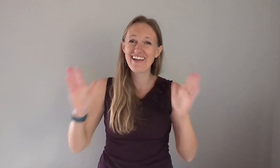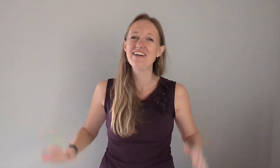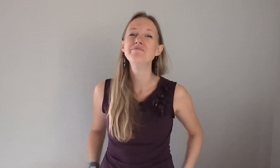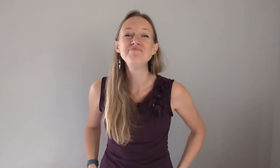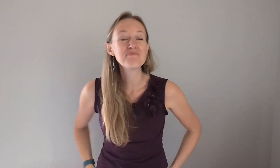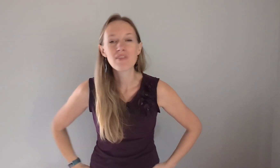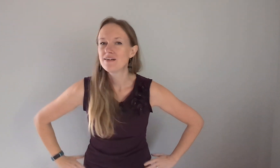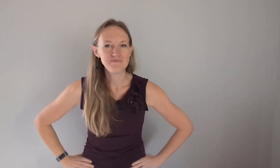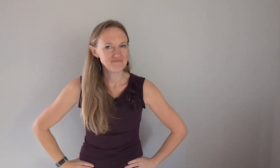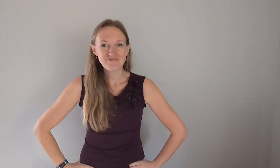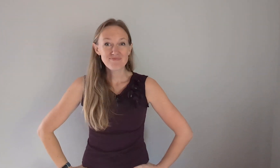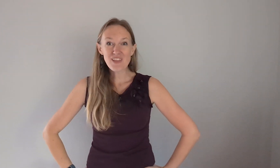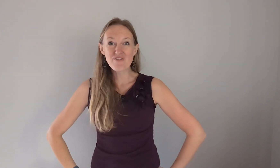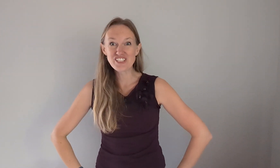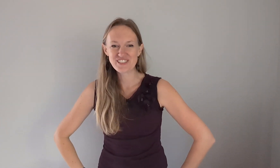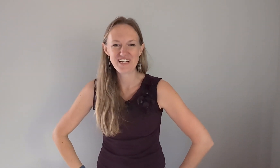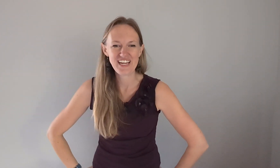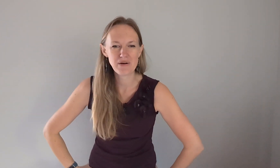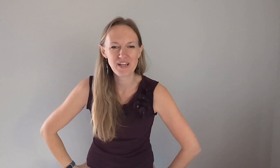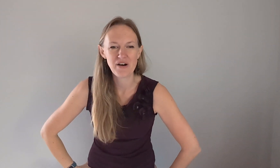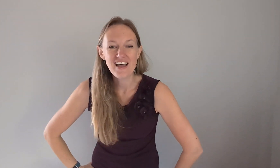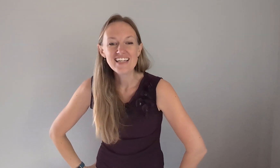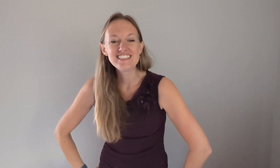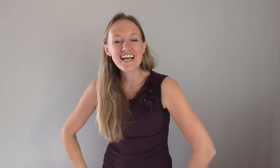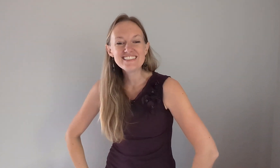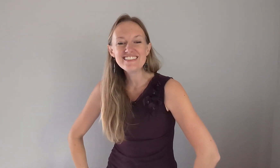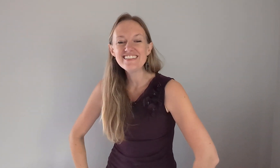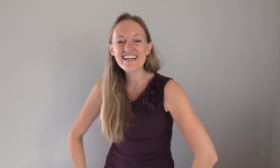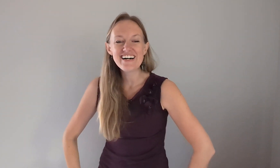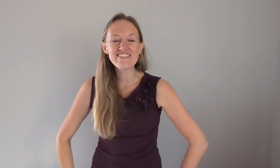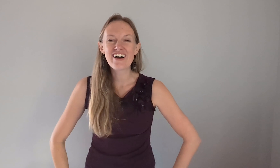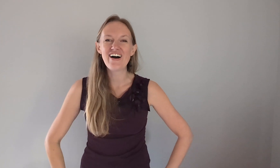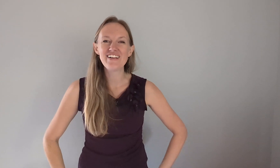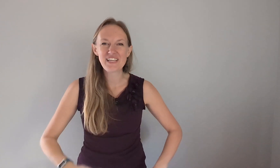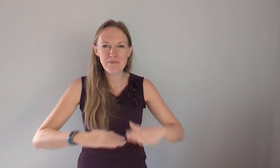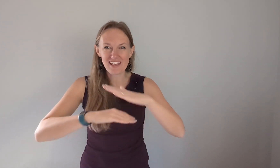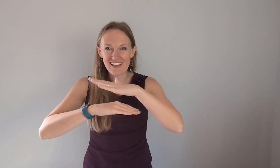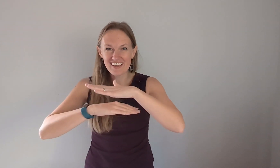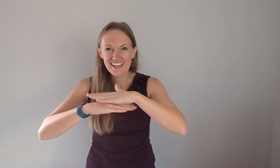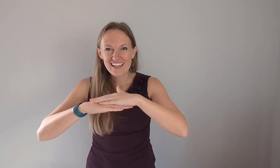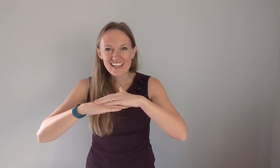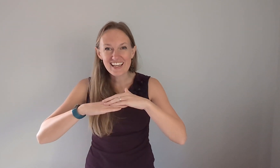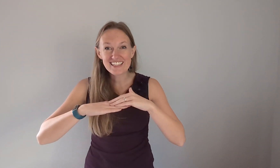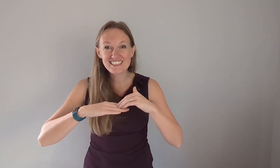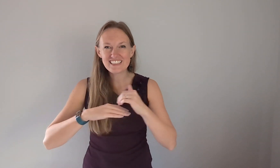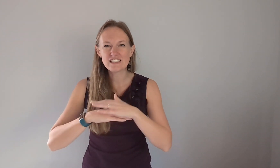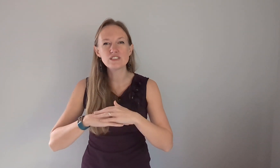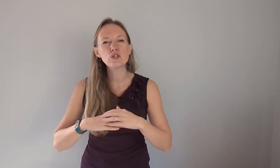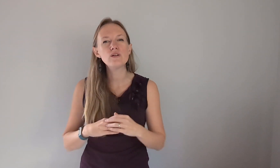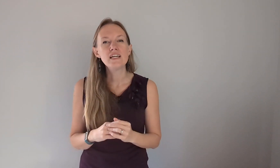Okay. Verse 3, here we go. Gentle love calling me. Okay, gentle. So